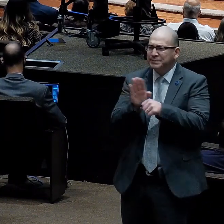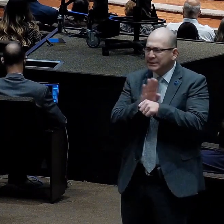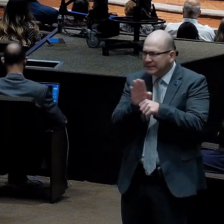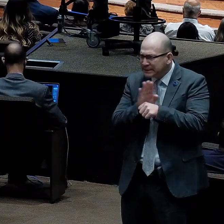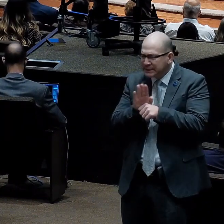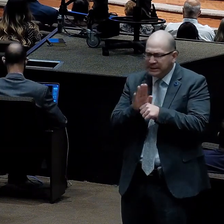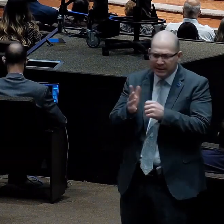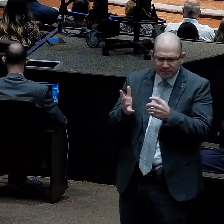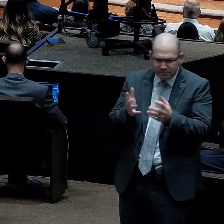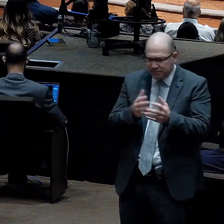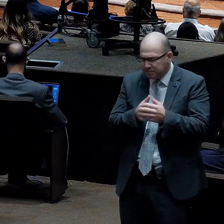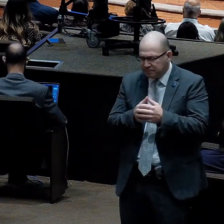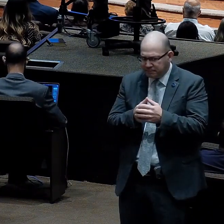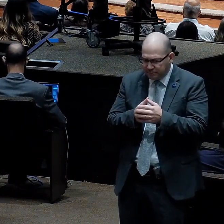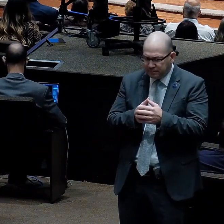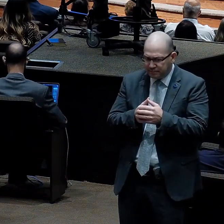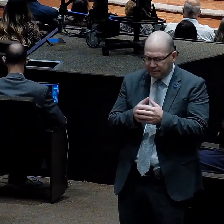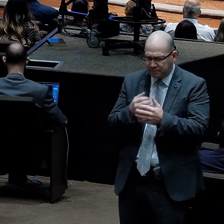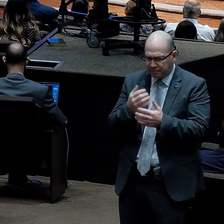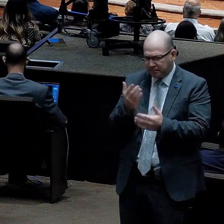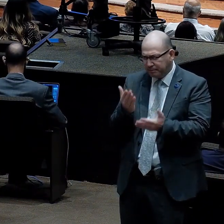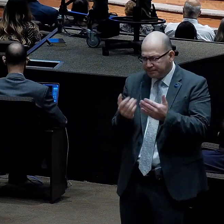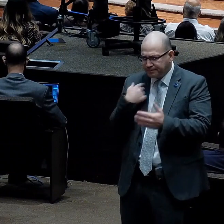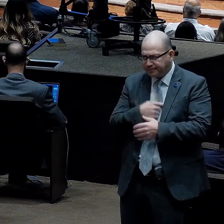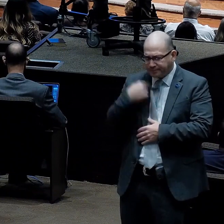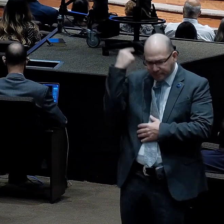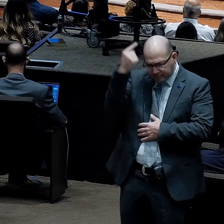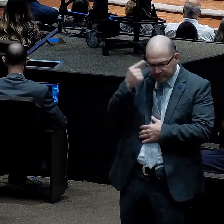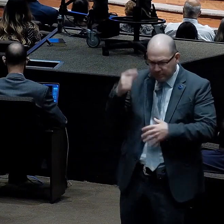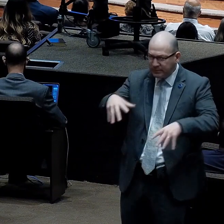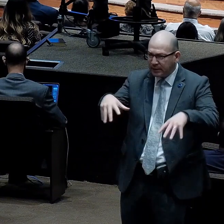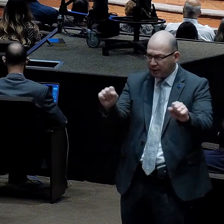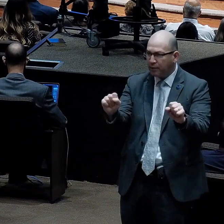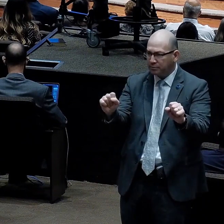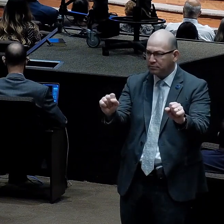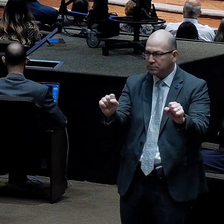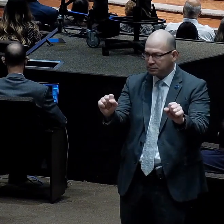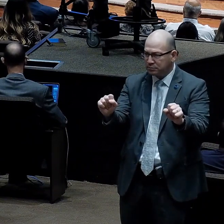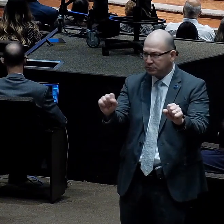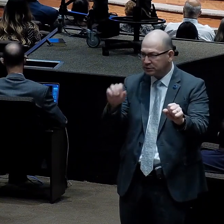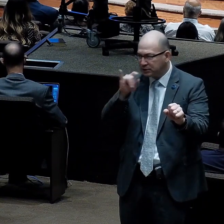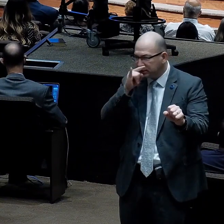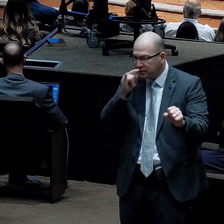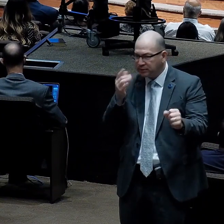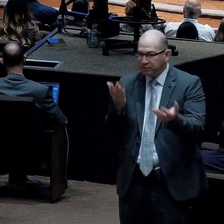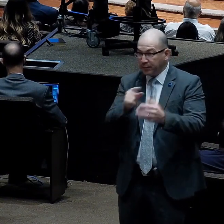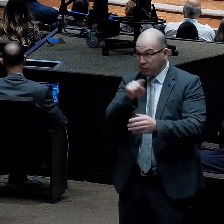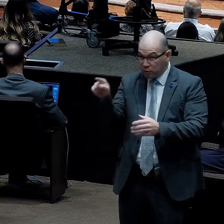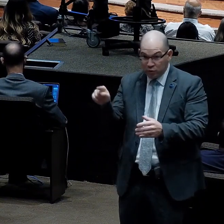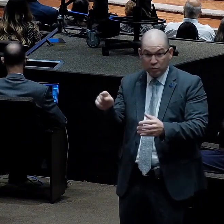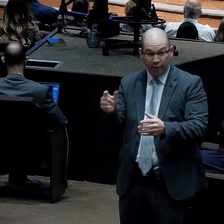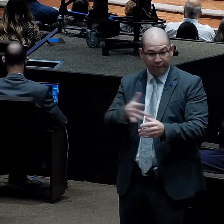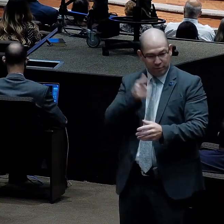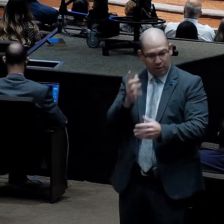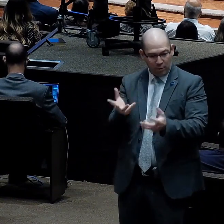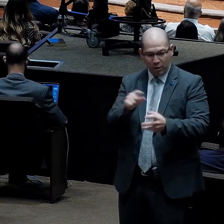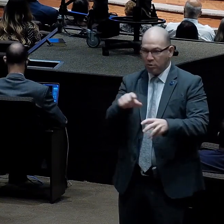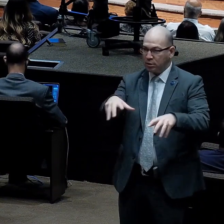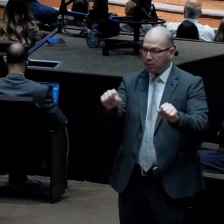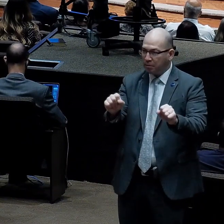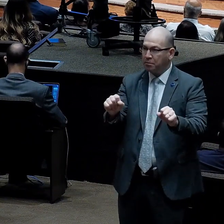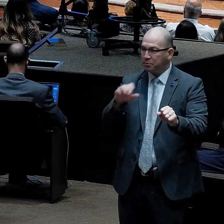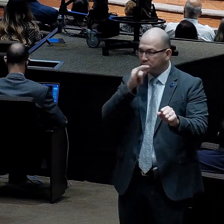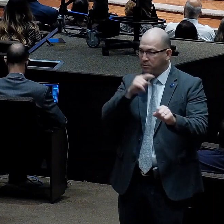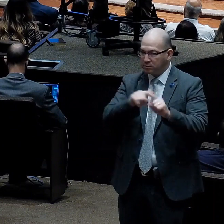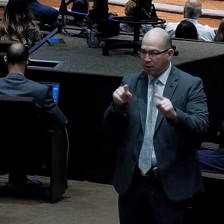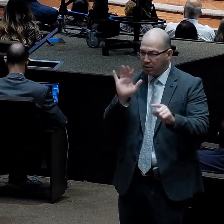Sometimes we've thought maybe we should have adopted. And I think it's a wonderful thing. I think many of you that perhaps the Lord might lay it on your heart. But the Lord wasn't laying it on my heart, but he